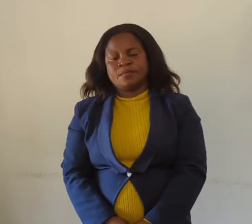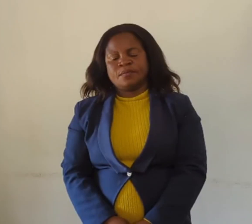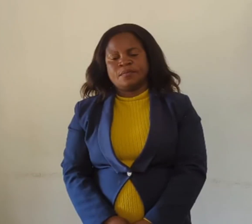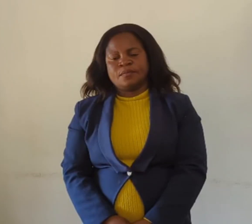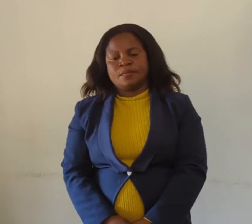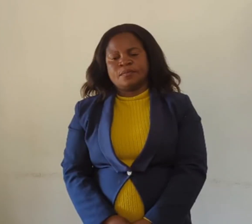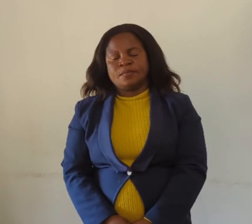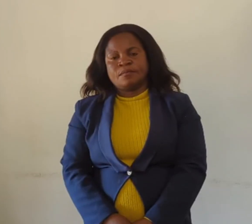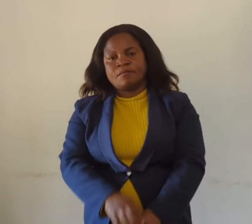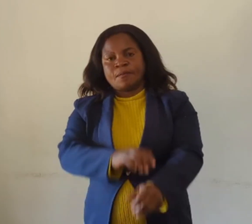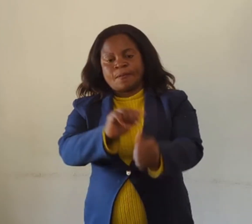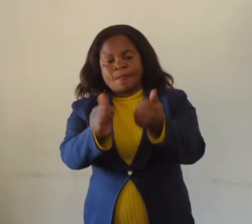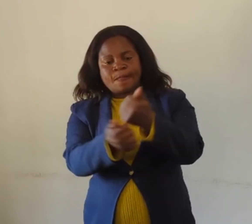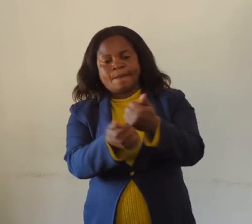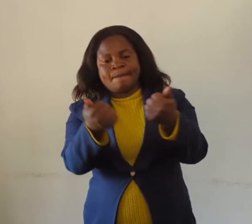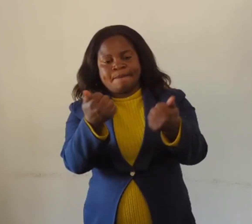Amendment of Section 70.